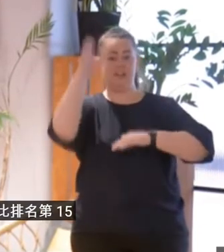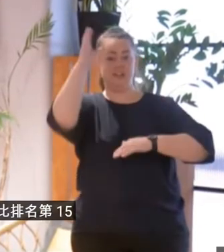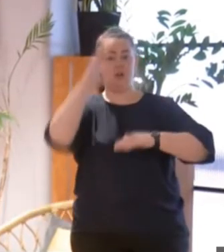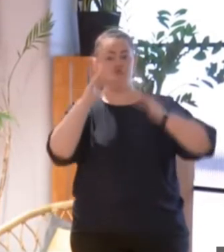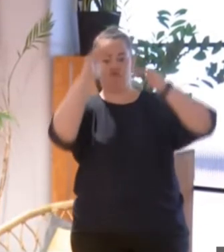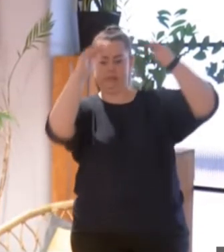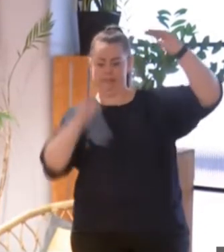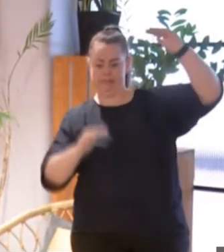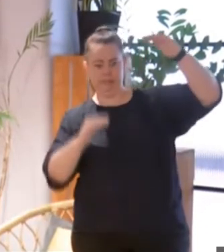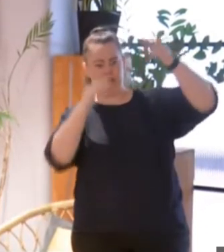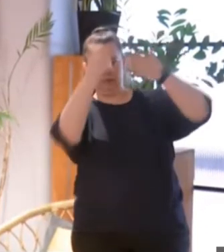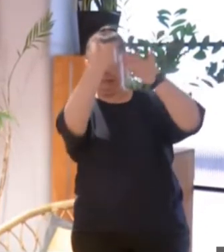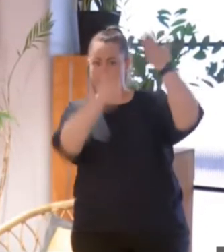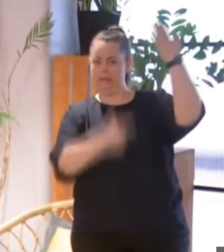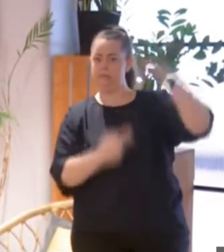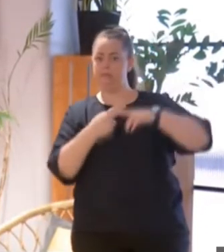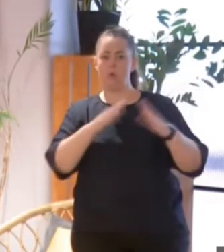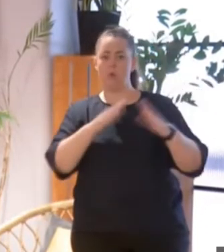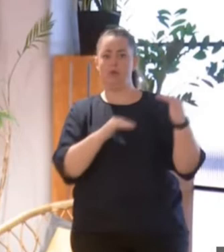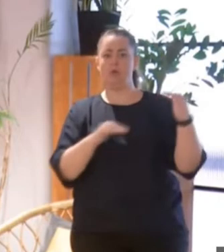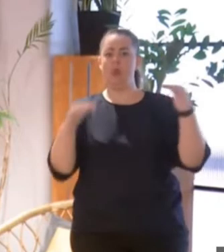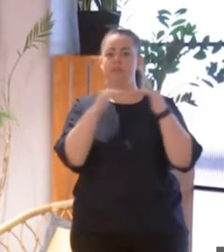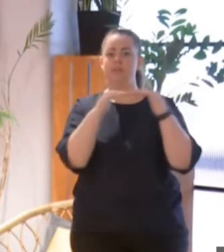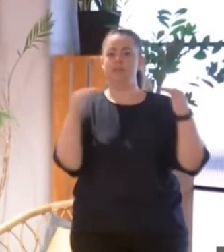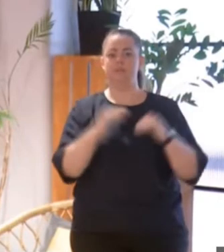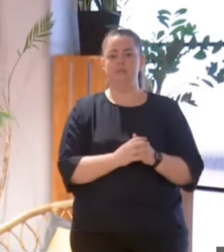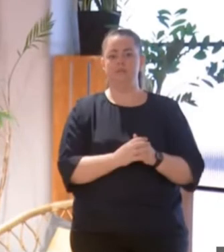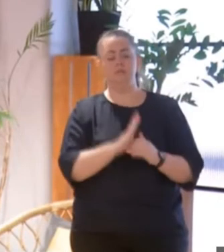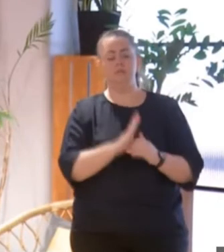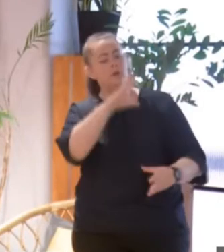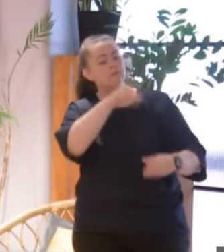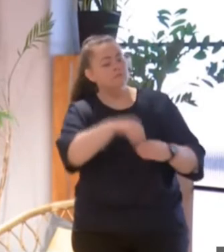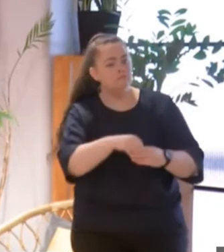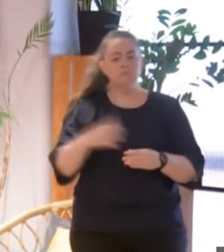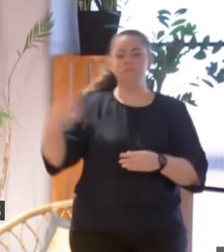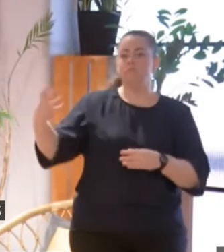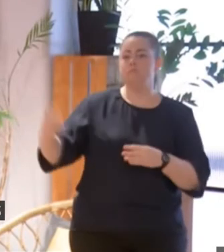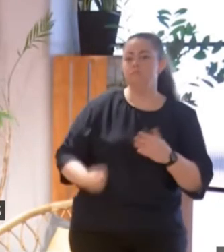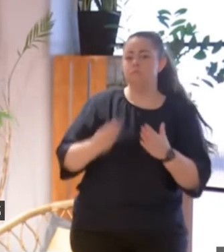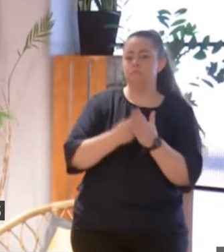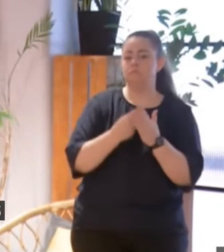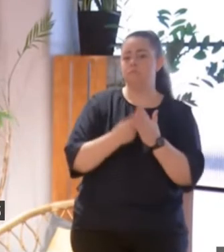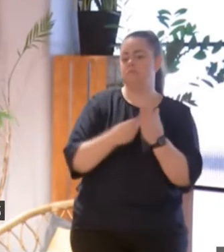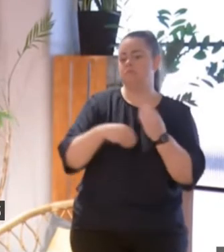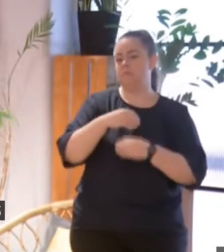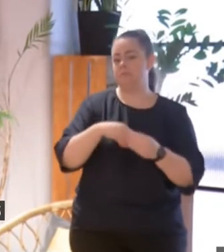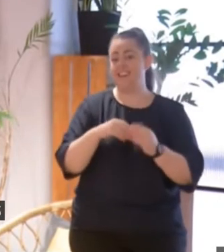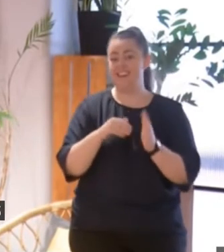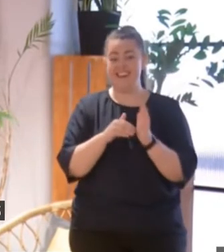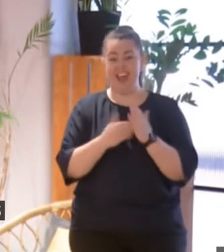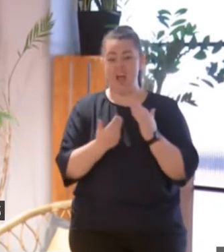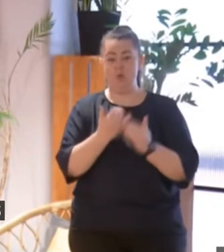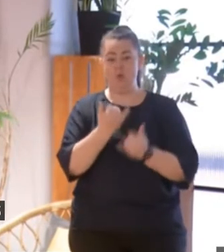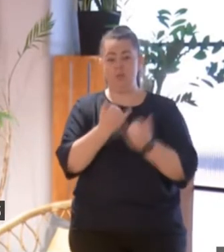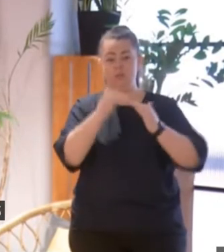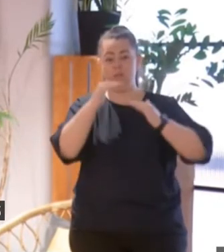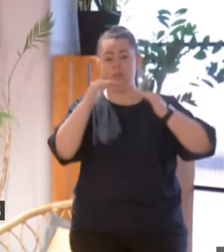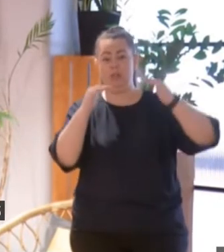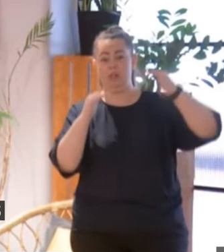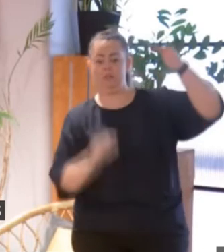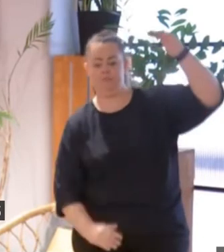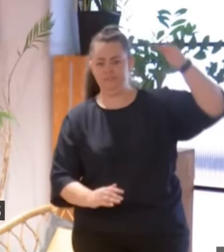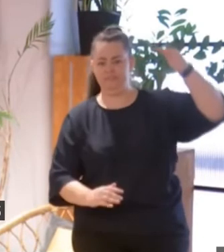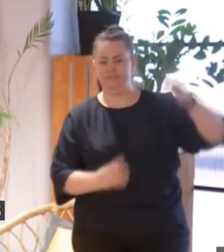equality: economic security, political participation, etc. Now we rank 45th. Men take